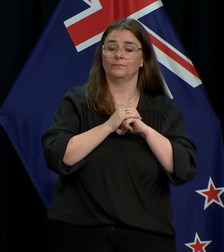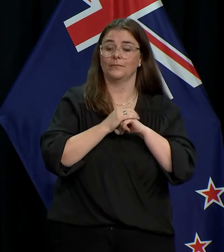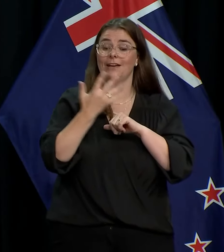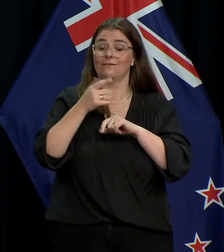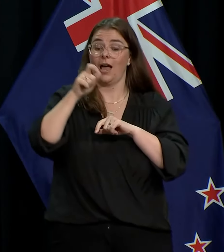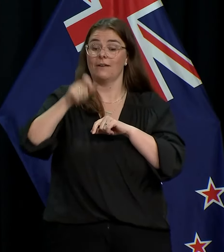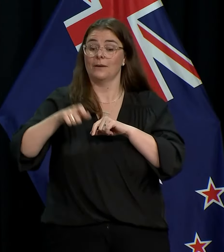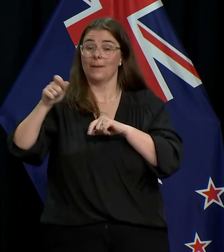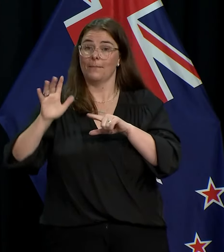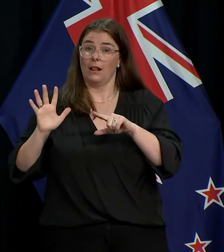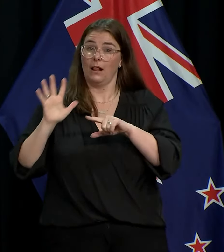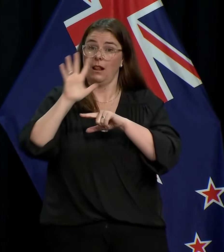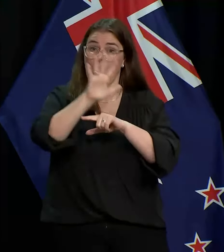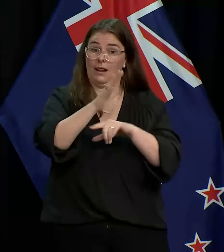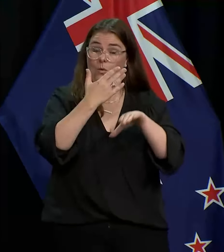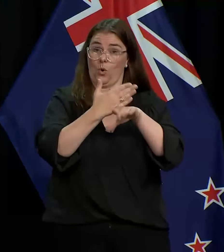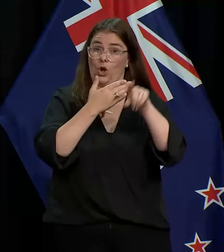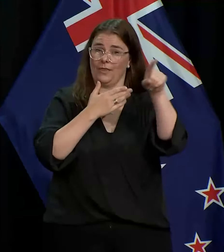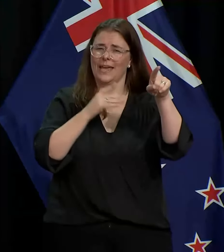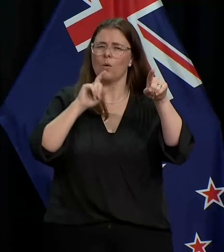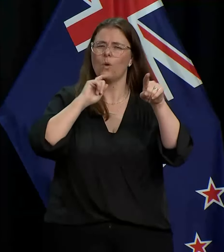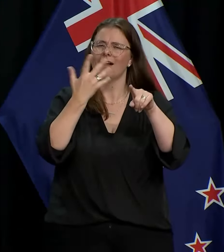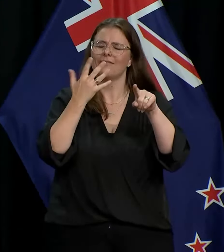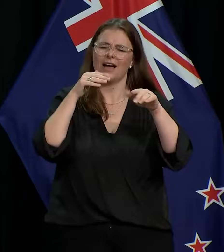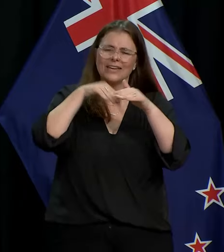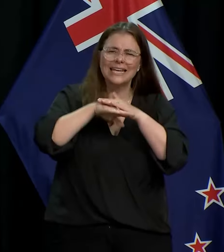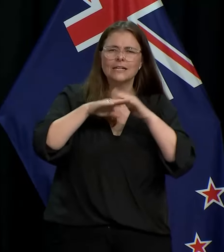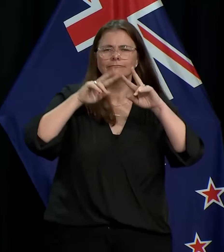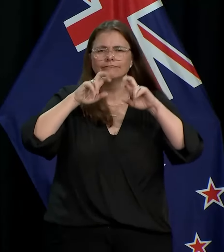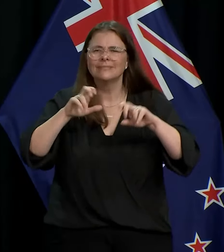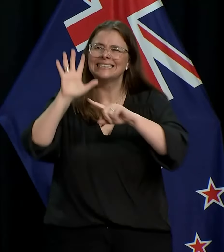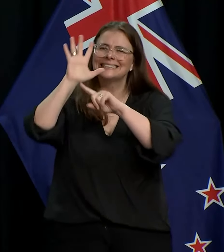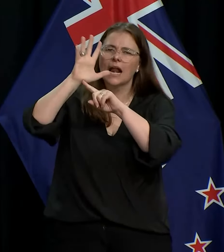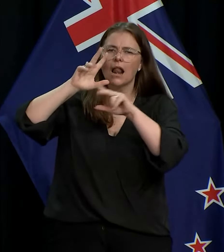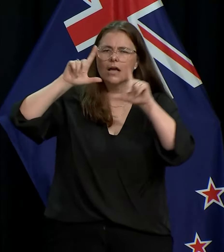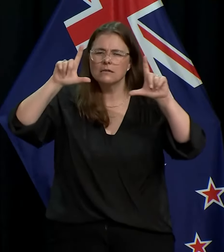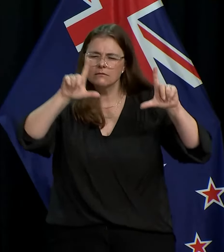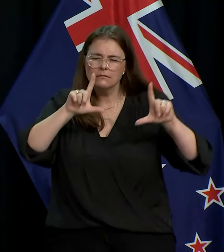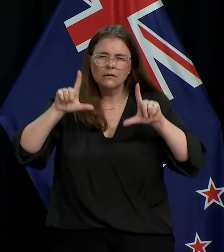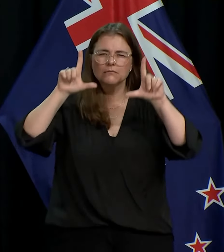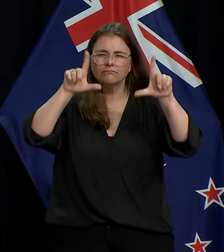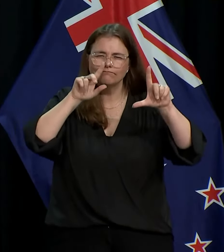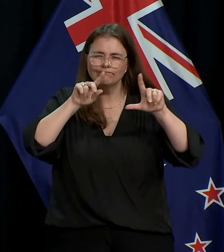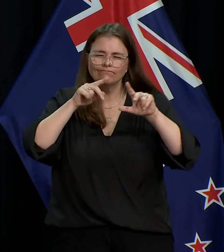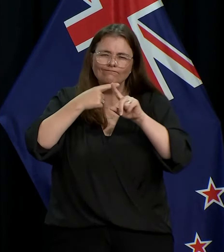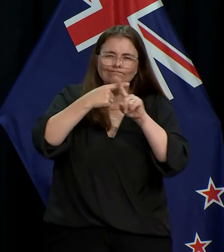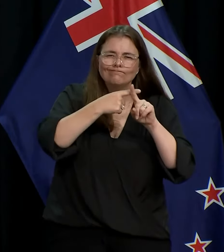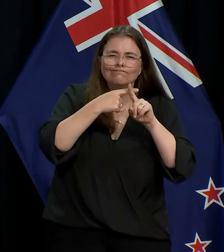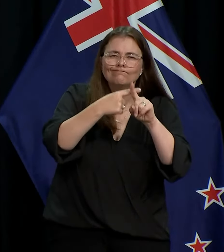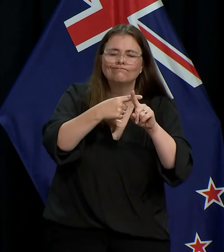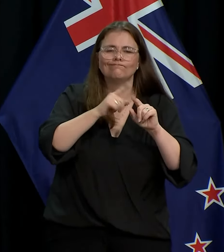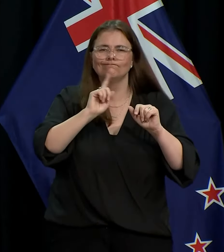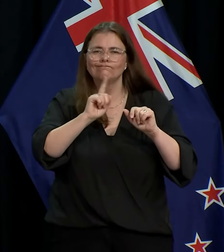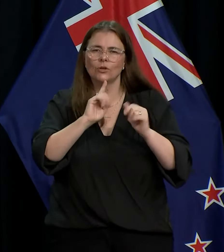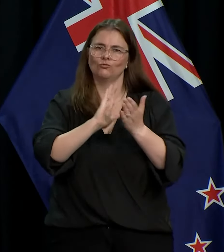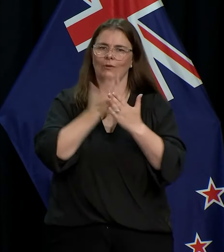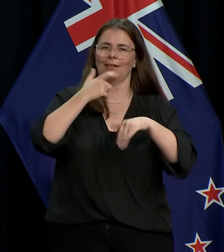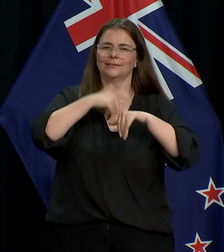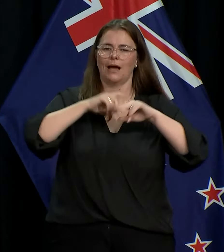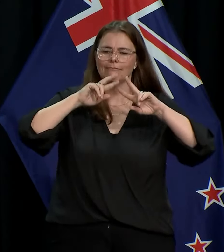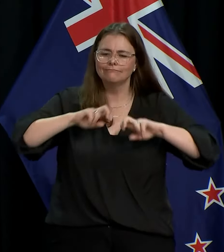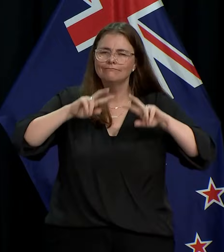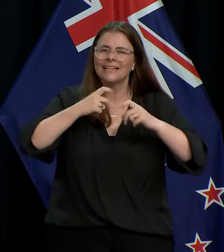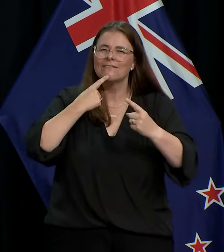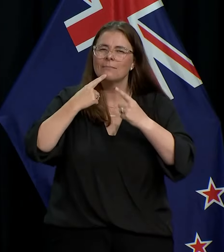be specifically involved in looking at, for instance, satellite imagery, analysing information in real time that